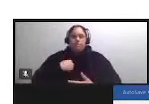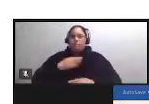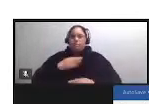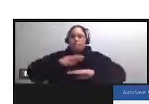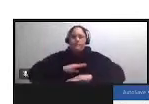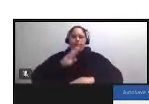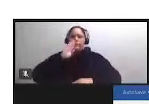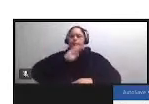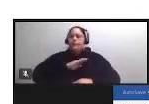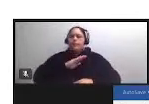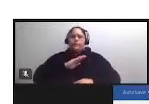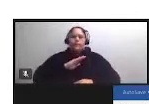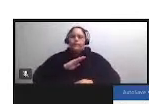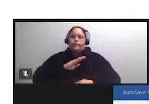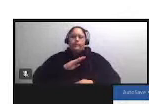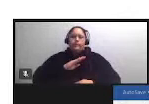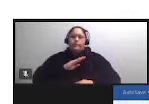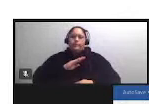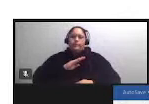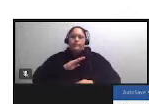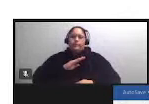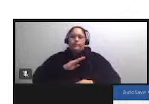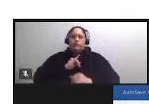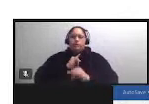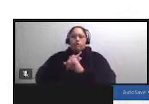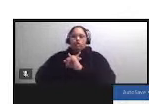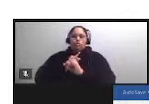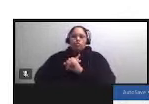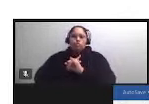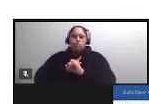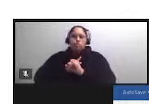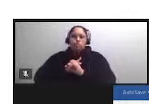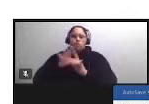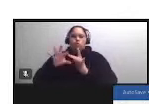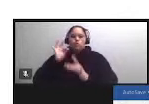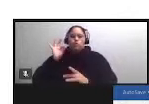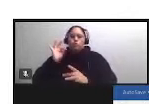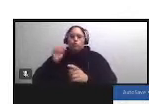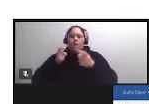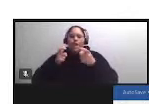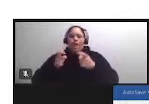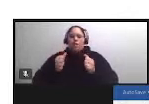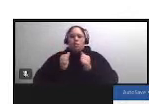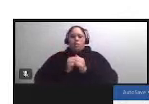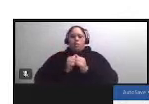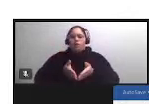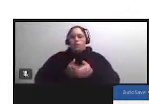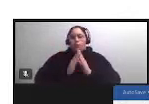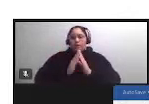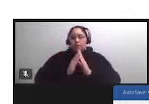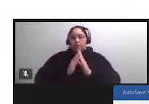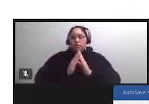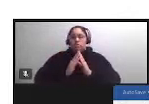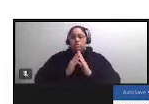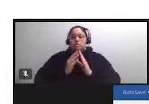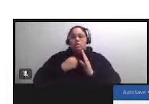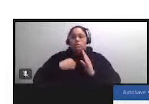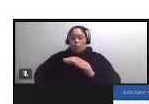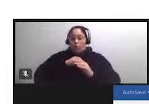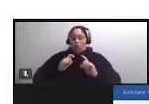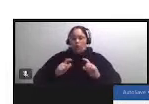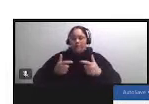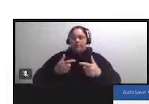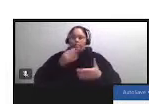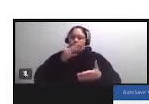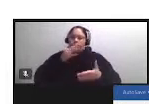in terms of how the institution chooses to deal with the requests that is made by